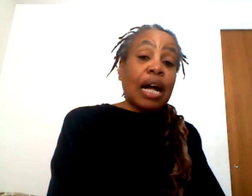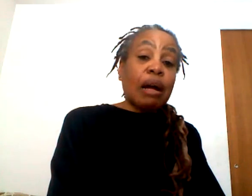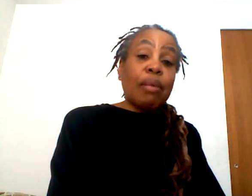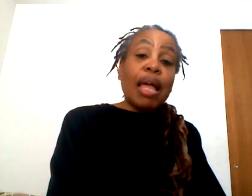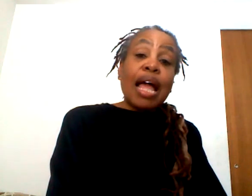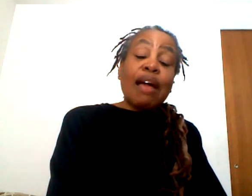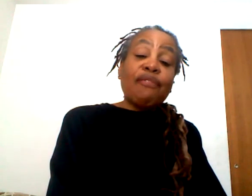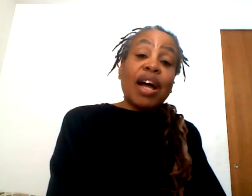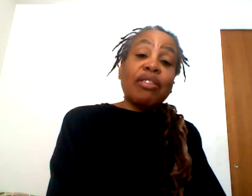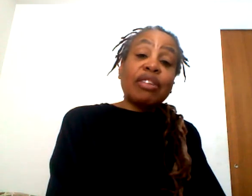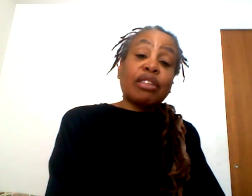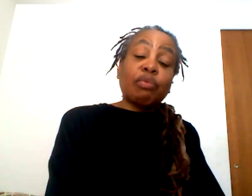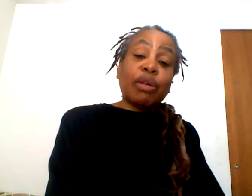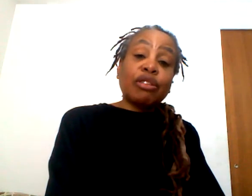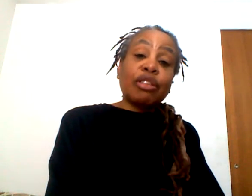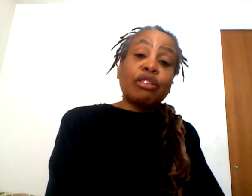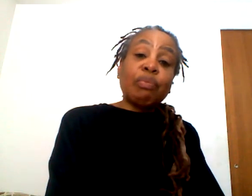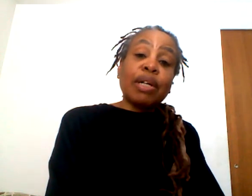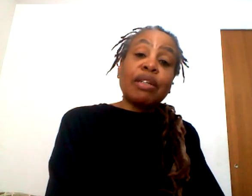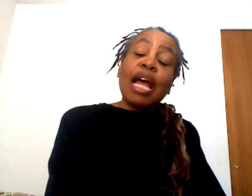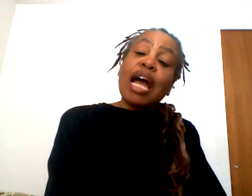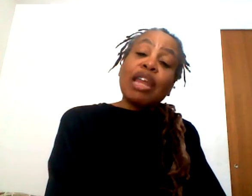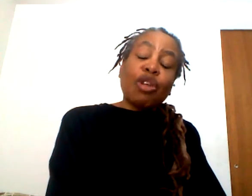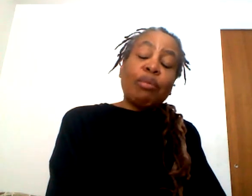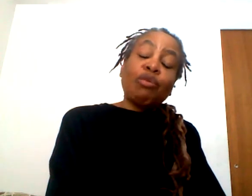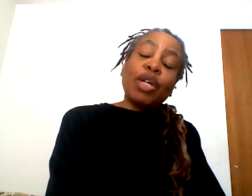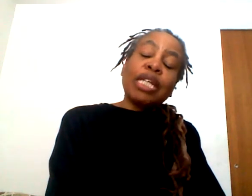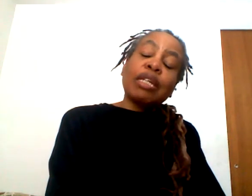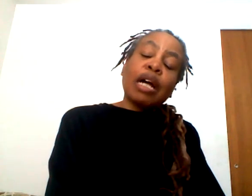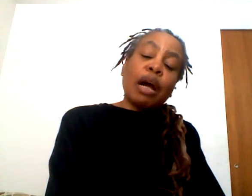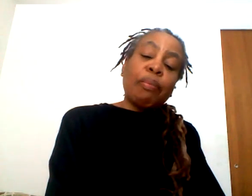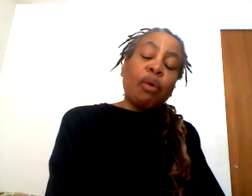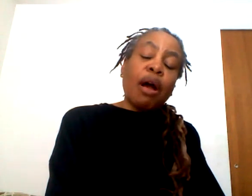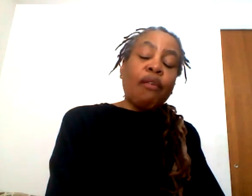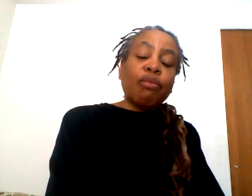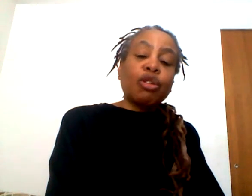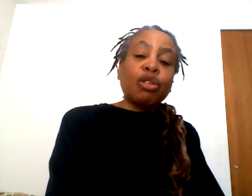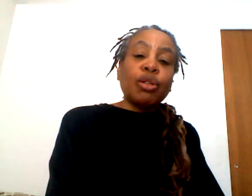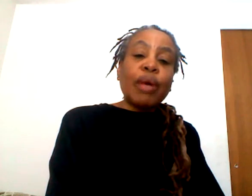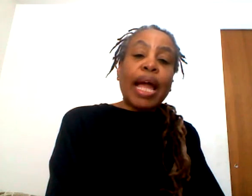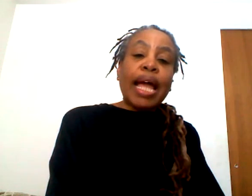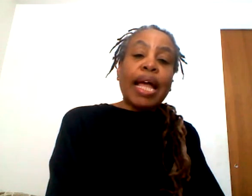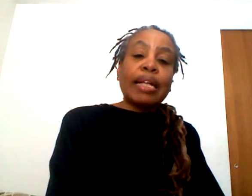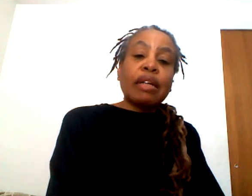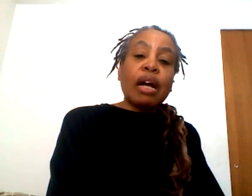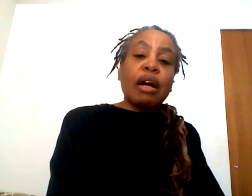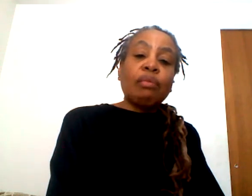askplain.com, and find these expressions. But I thought I would read a couple of them to you, and